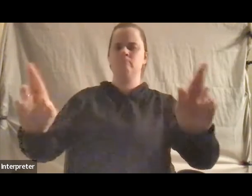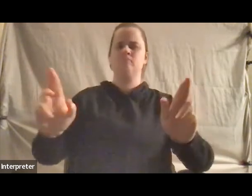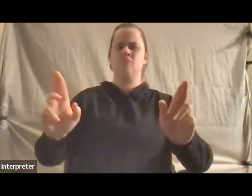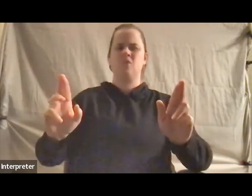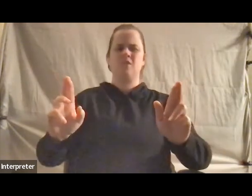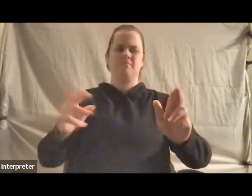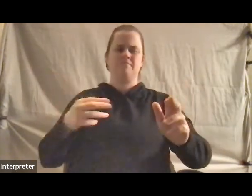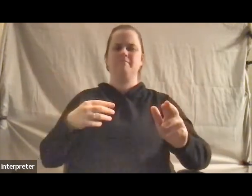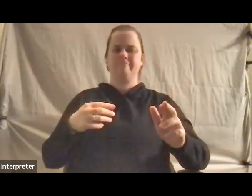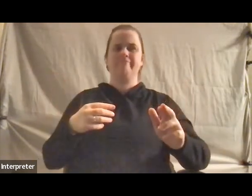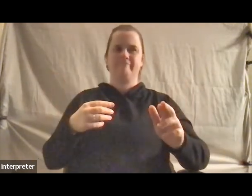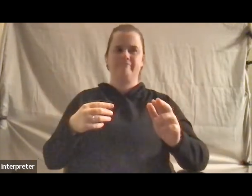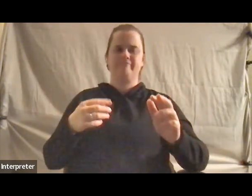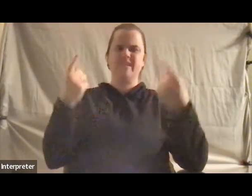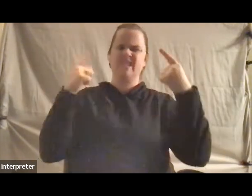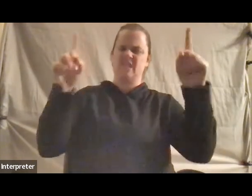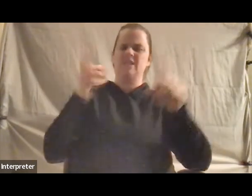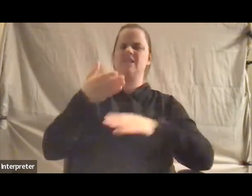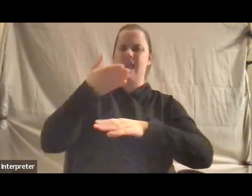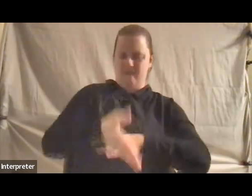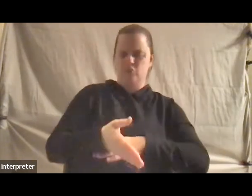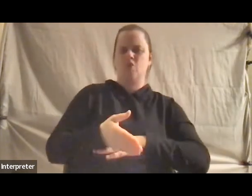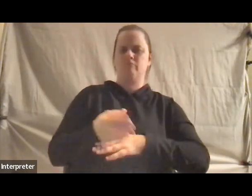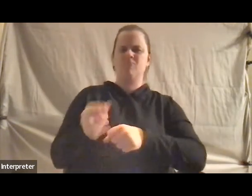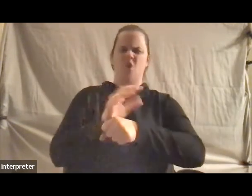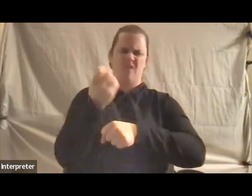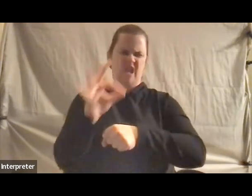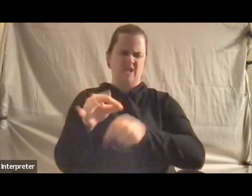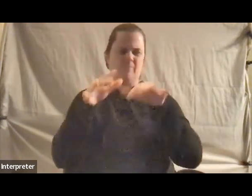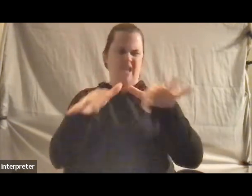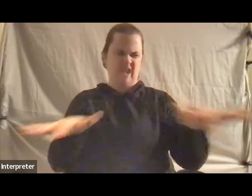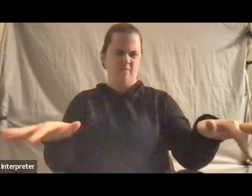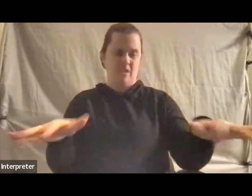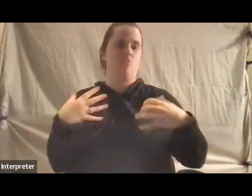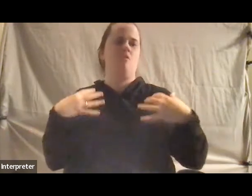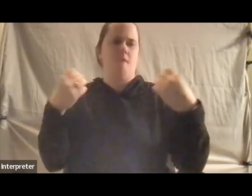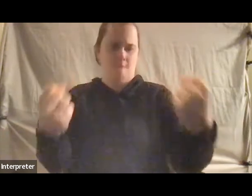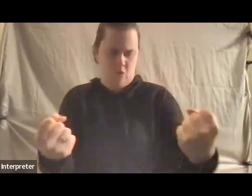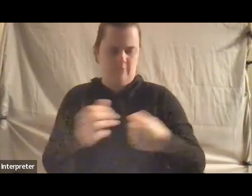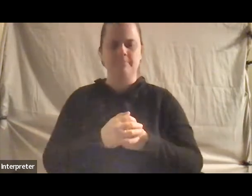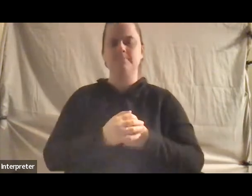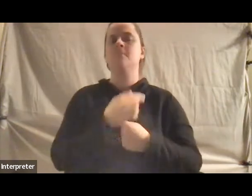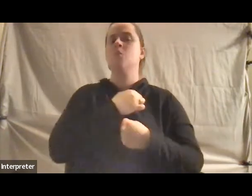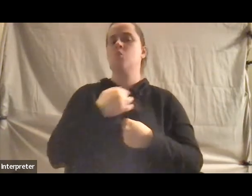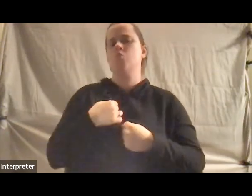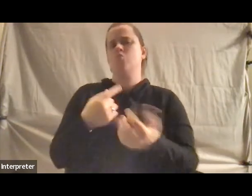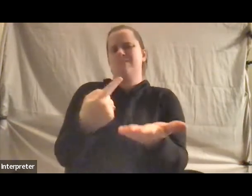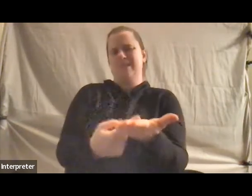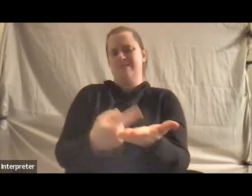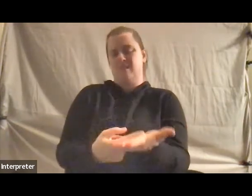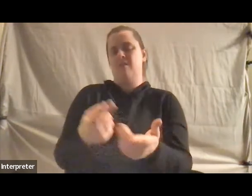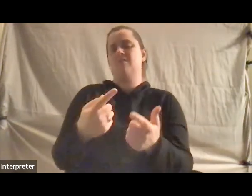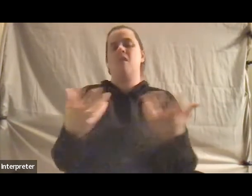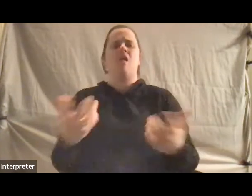this post-pandemic recovery. We've talked a lot about public safety and the health of our economy